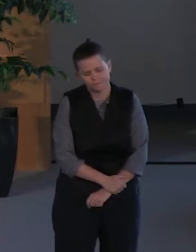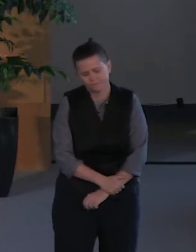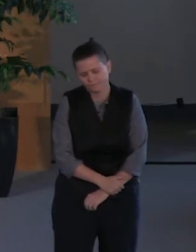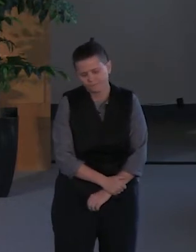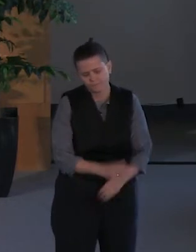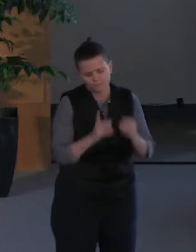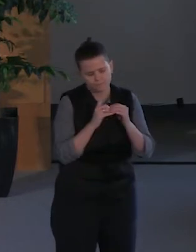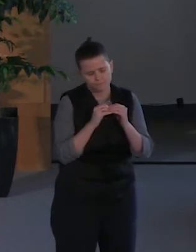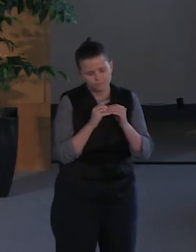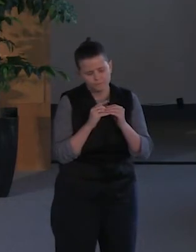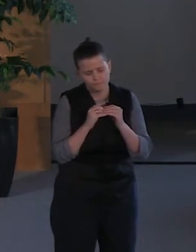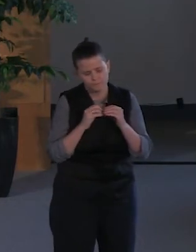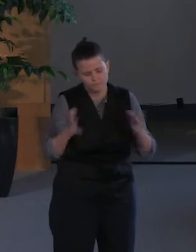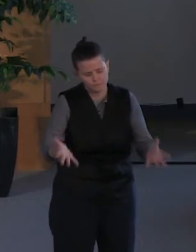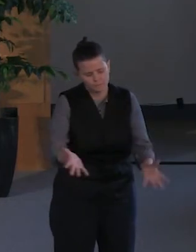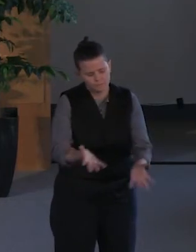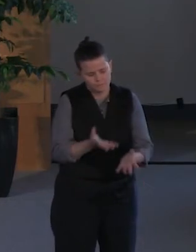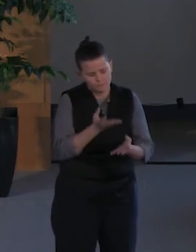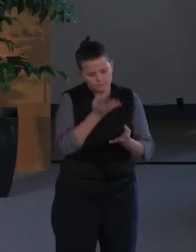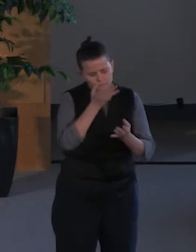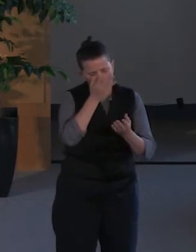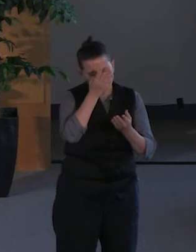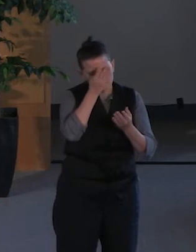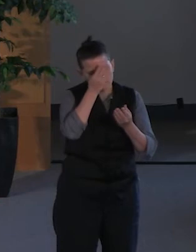One more deep breath in.